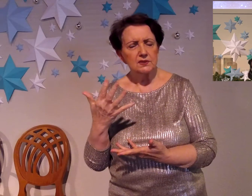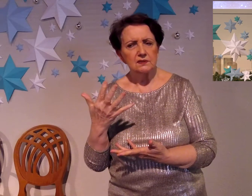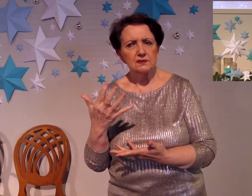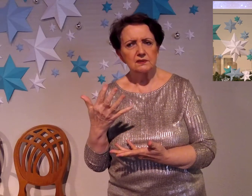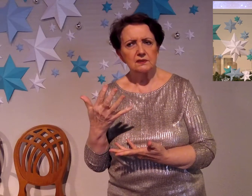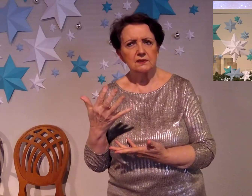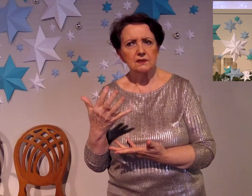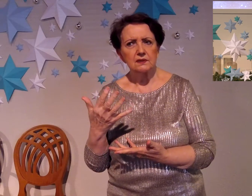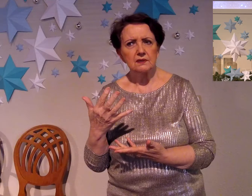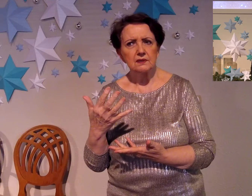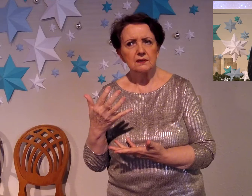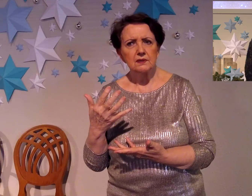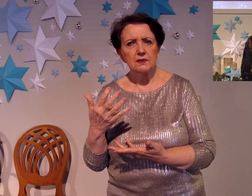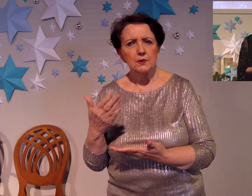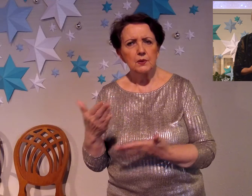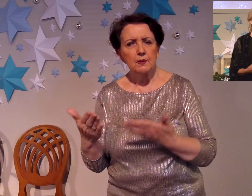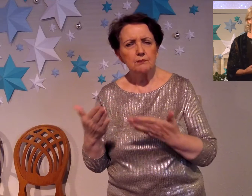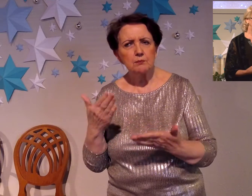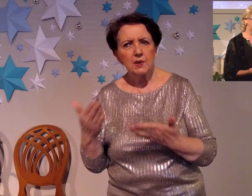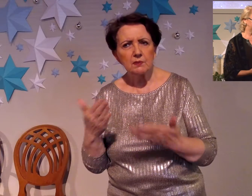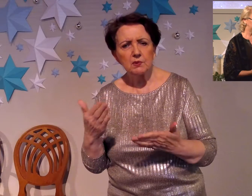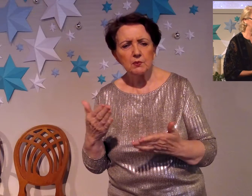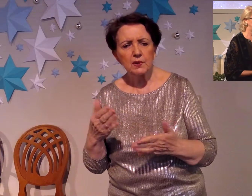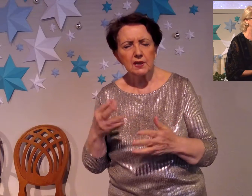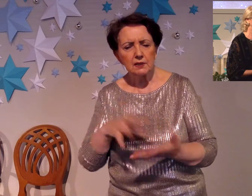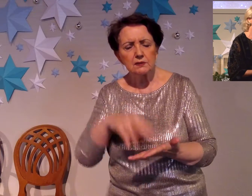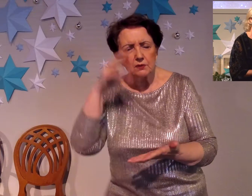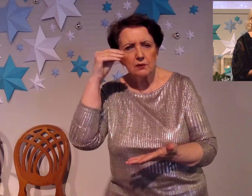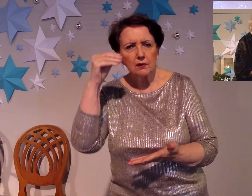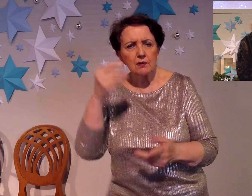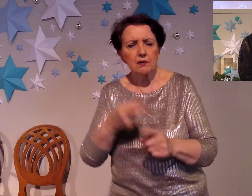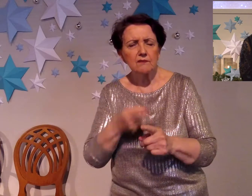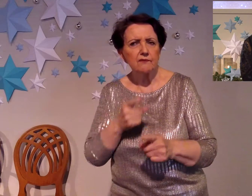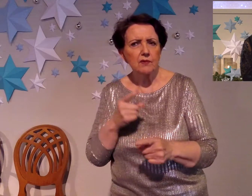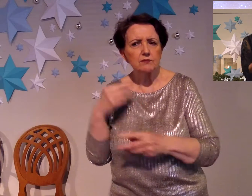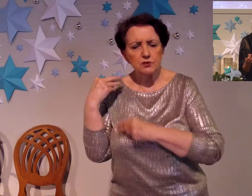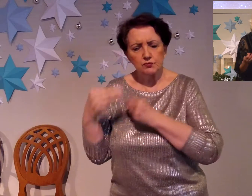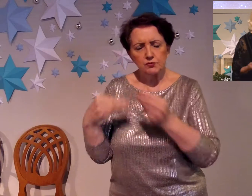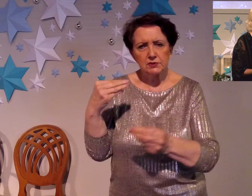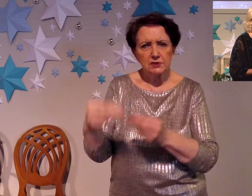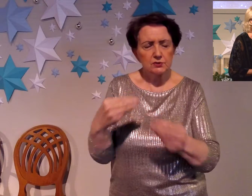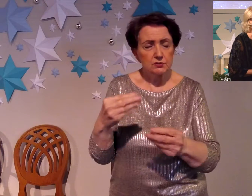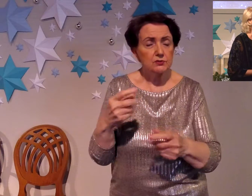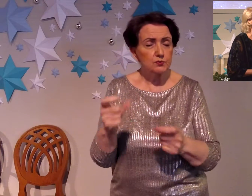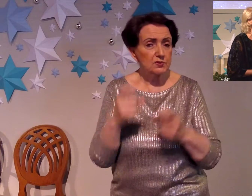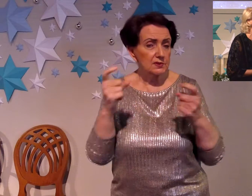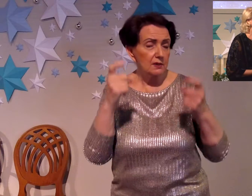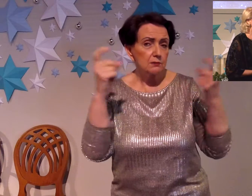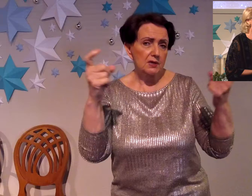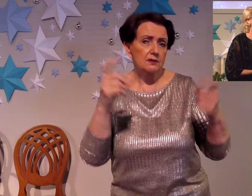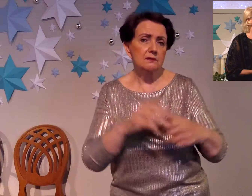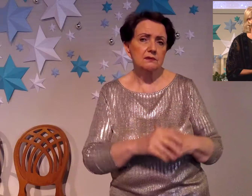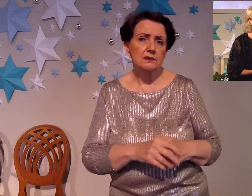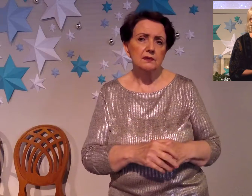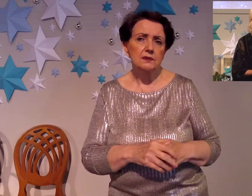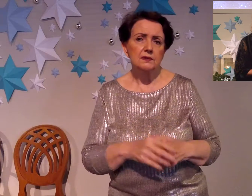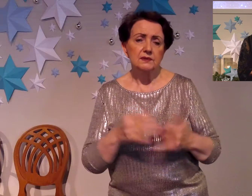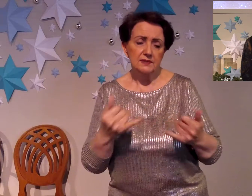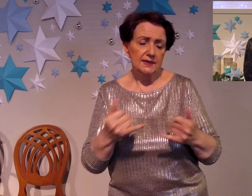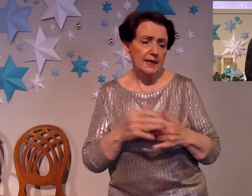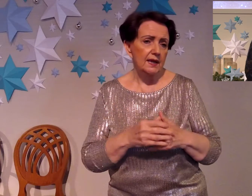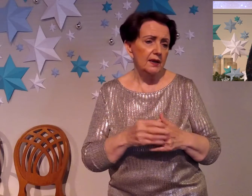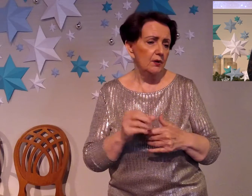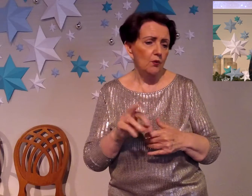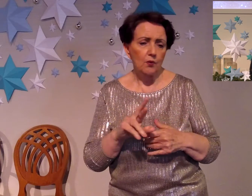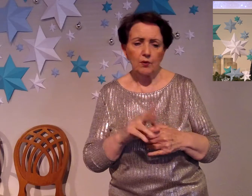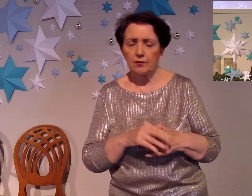we maybe can glean from the traditions that we're celebrating today or